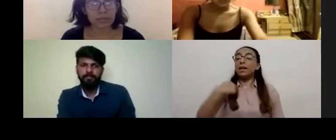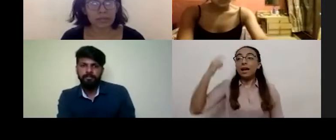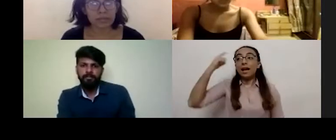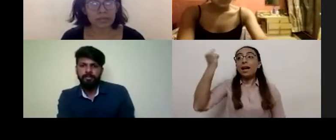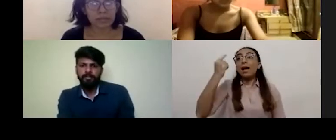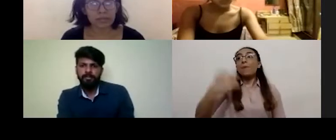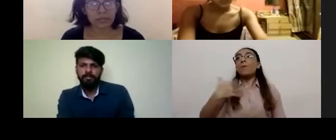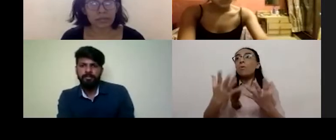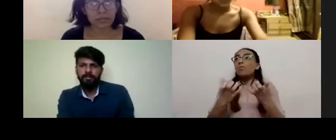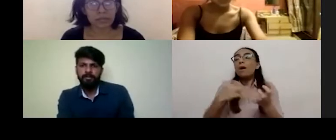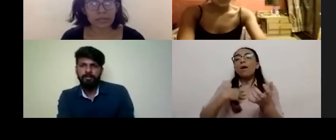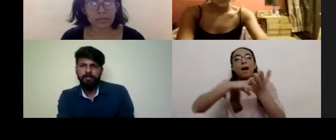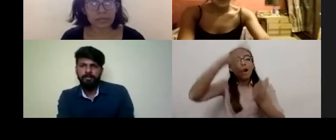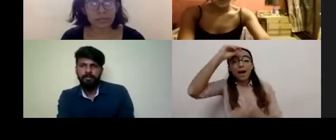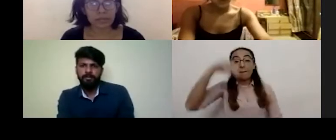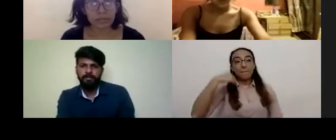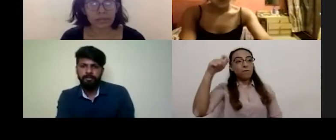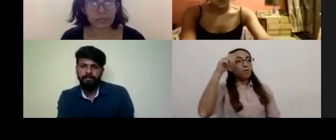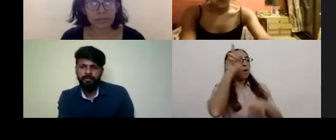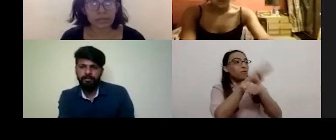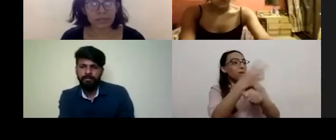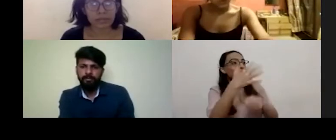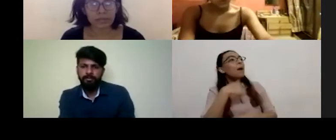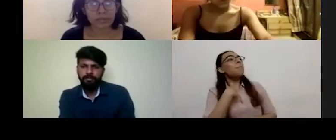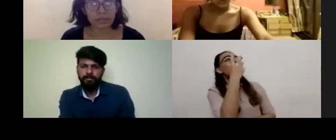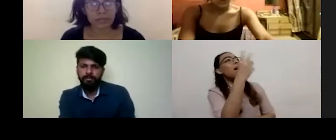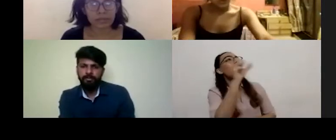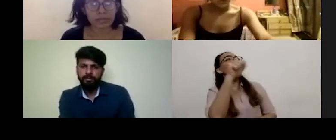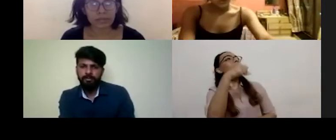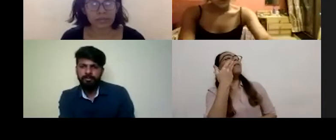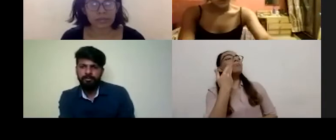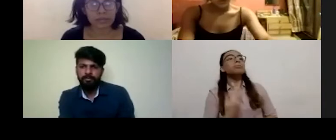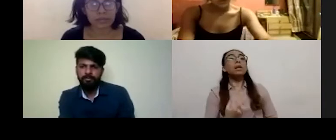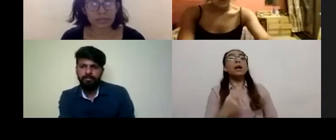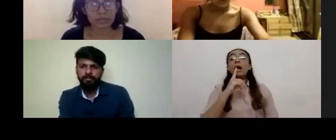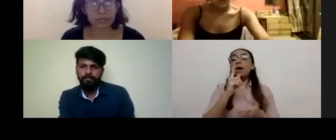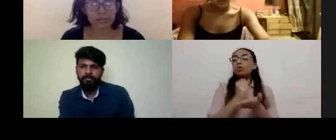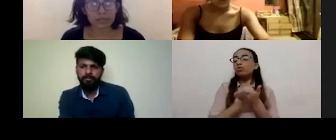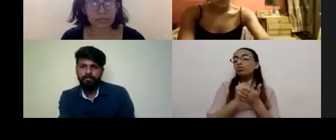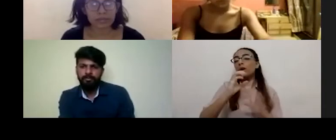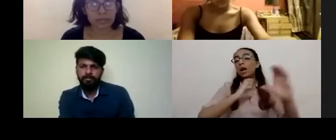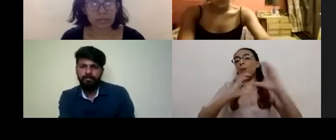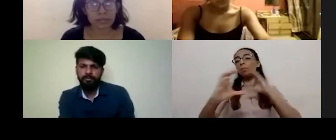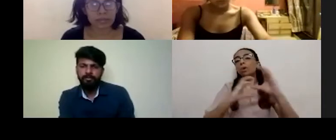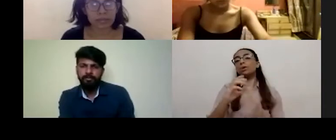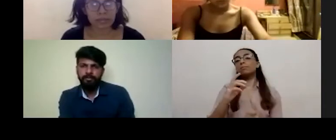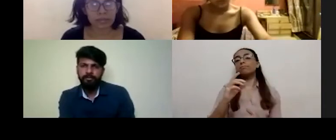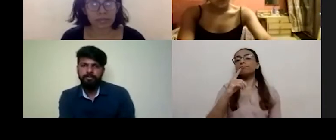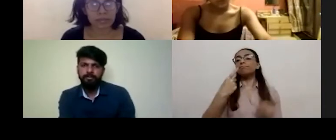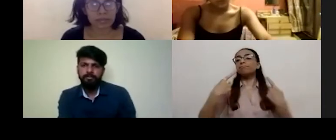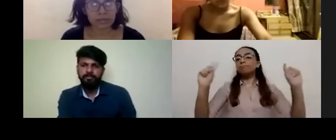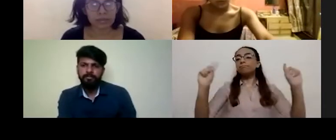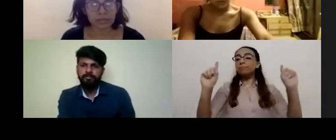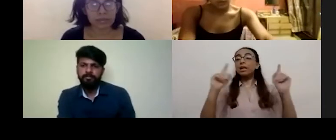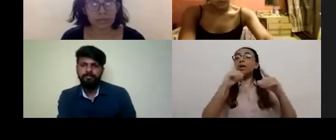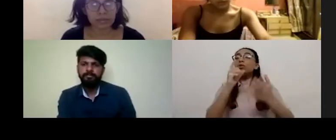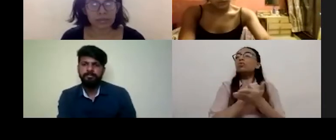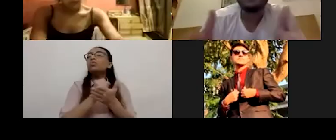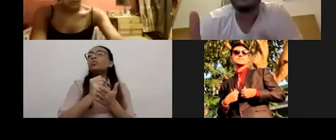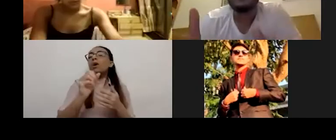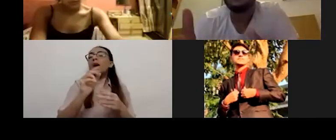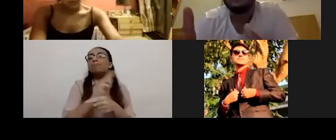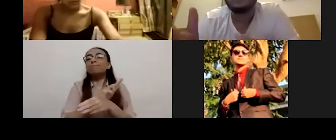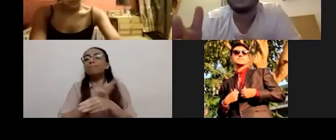Riz says in the film as well, that it's actually the truest form of communication is actually how deaf